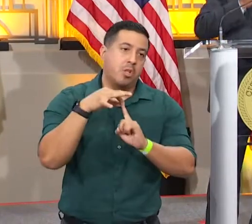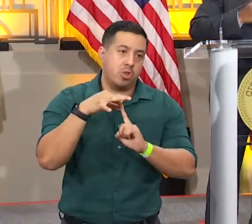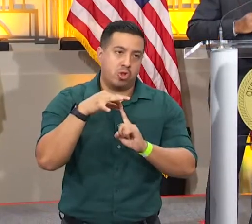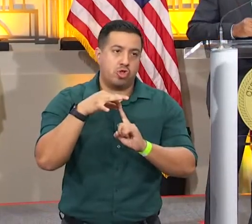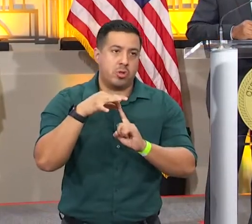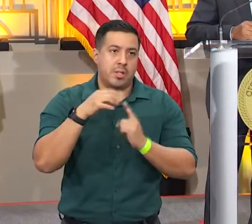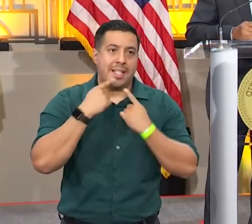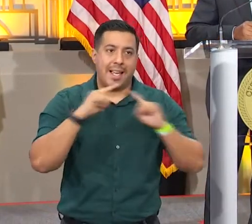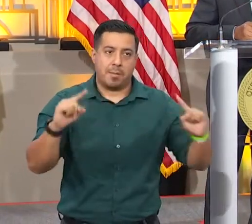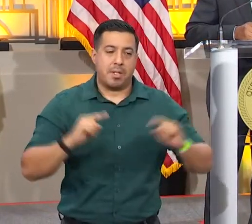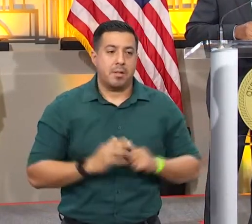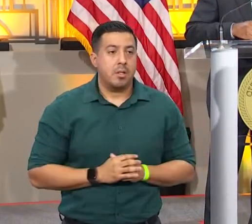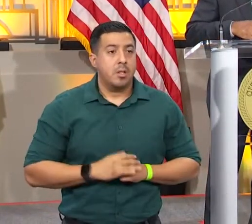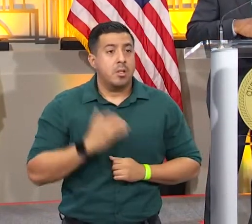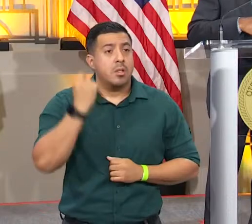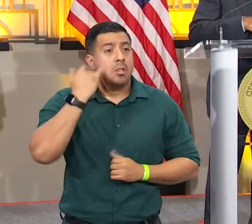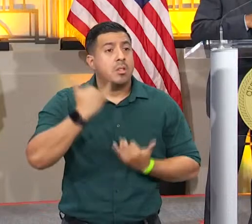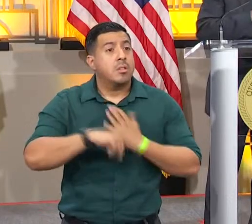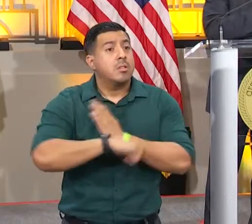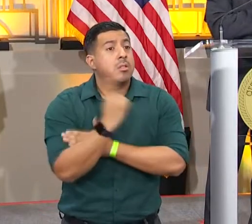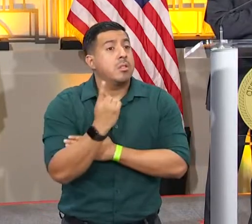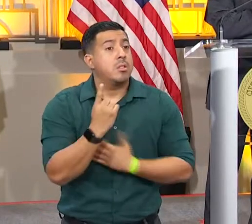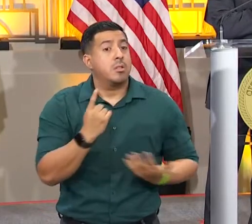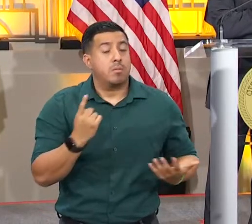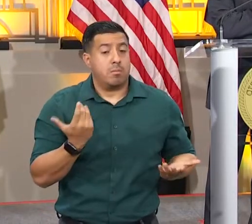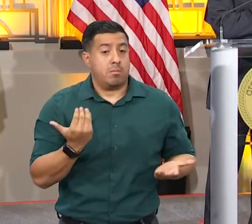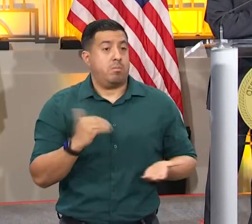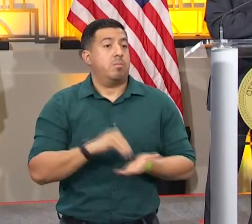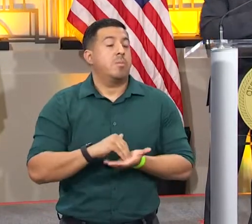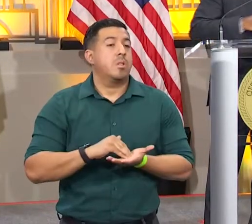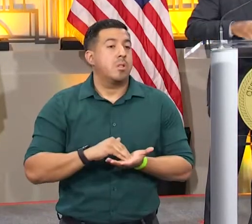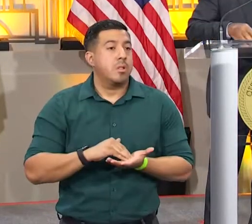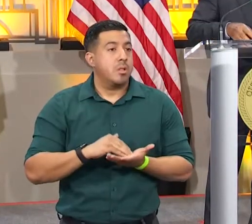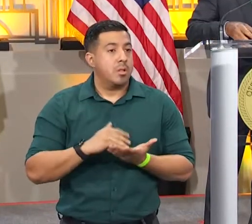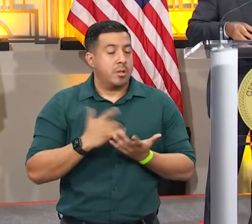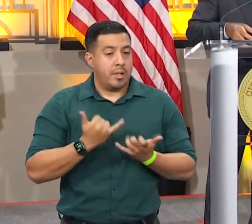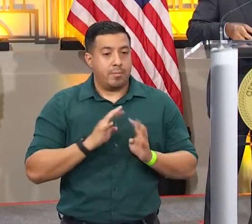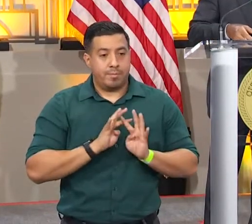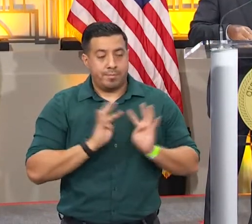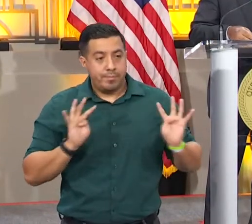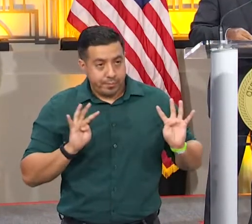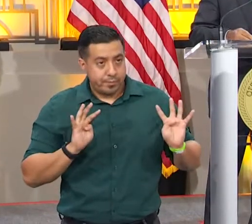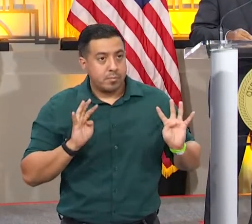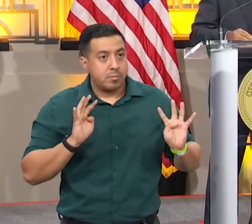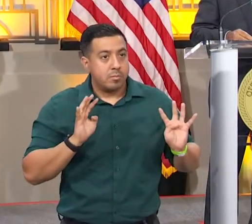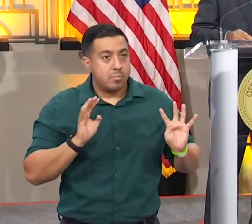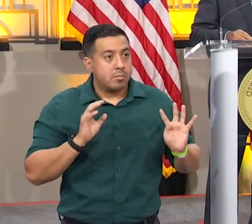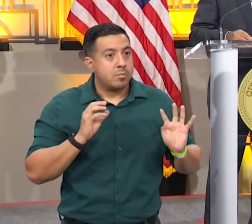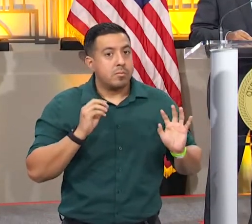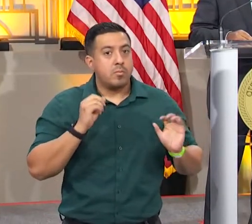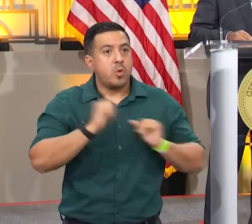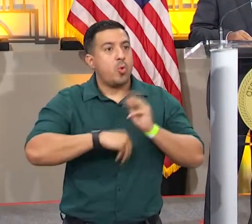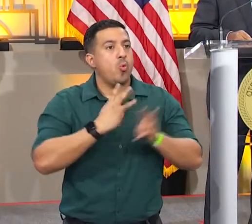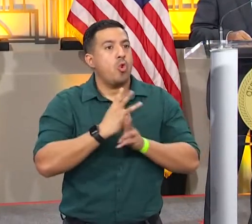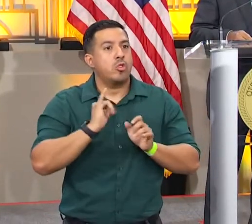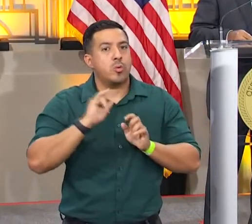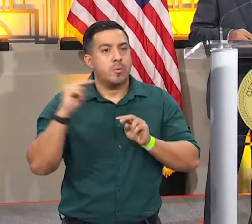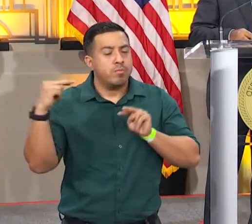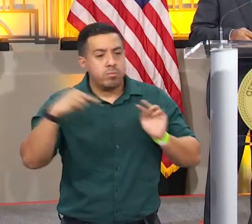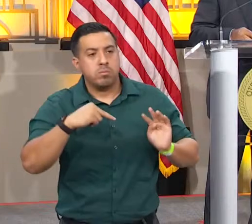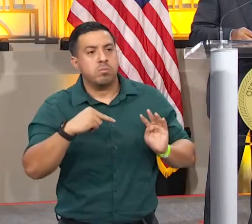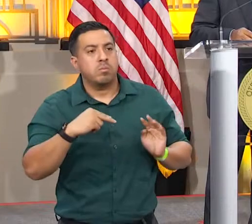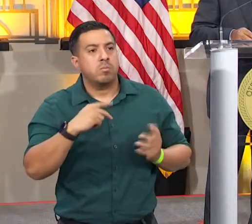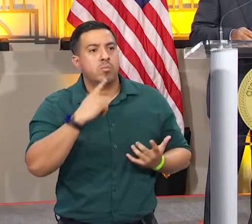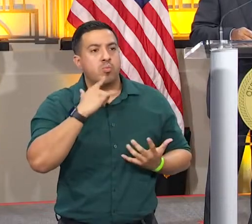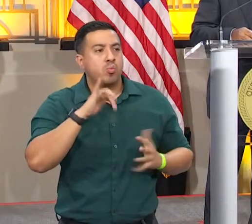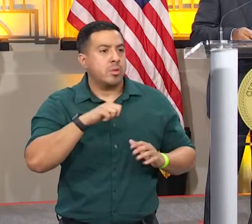very special announcement. Today we are once again standing before you and the rest of the world to